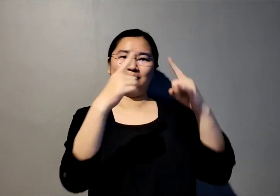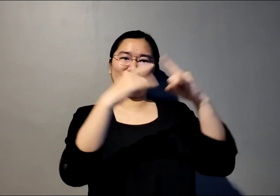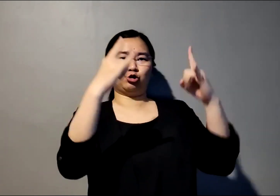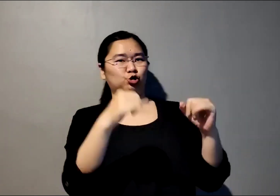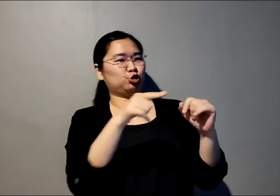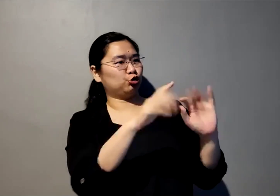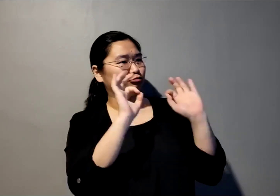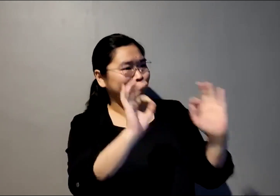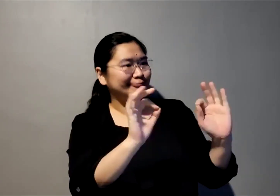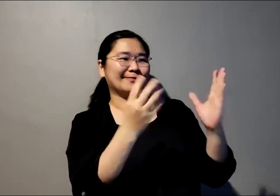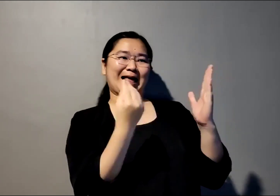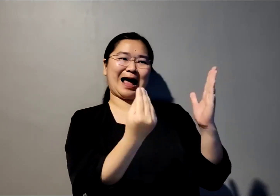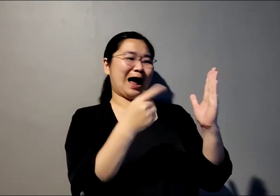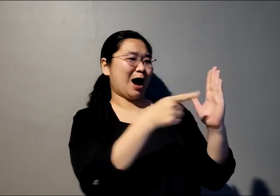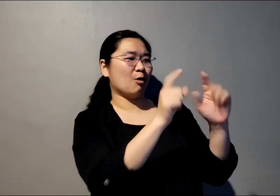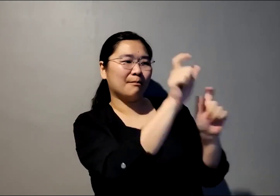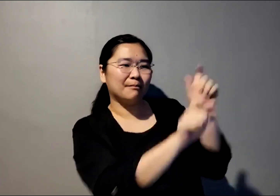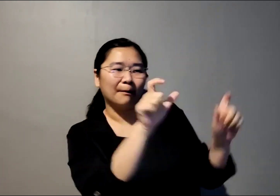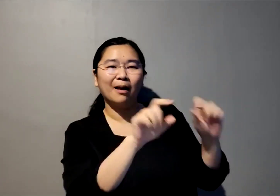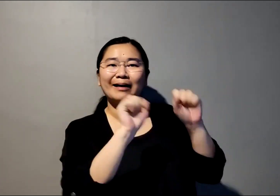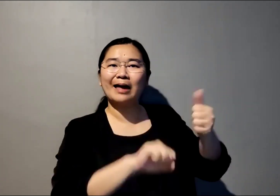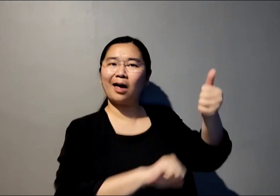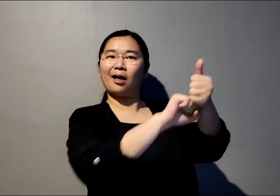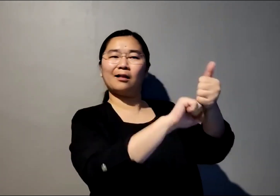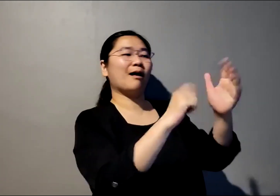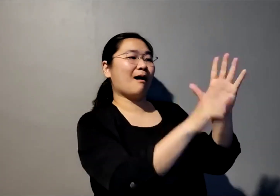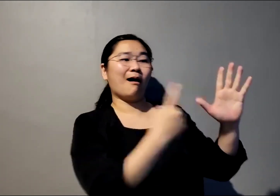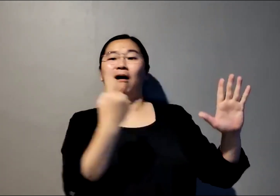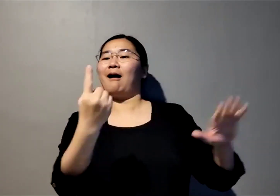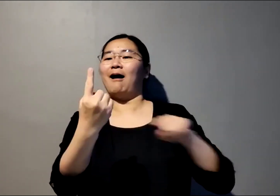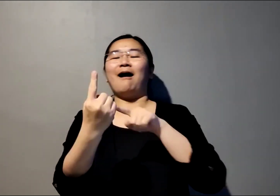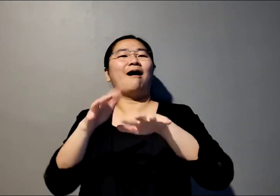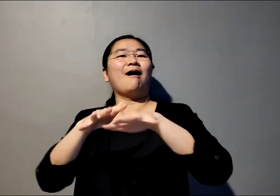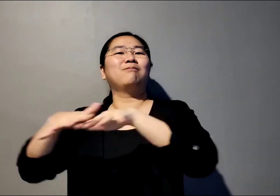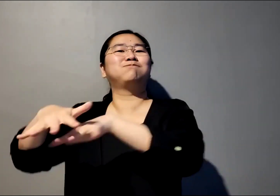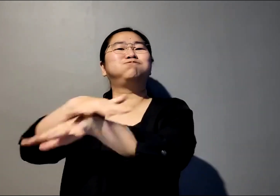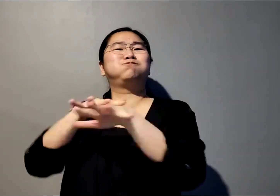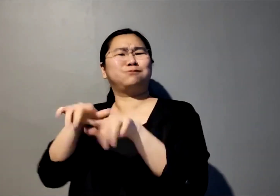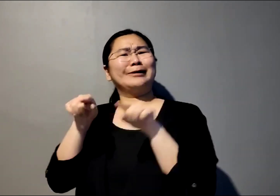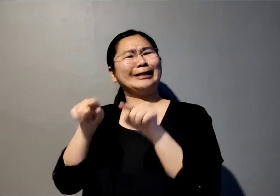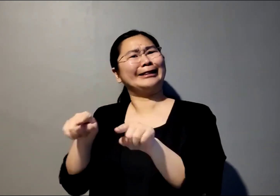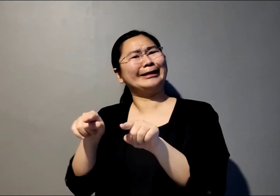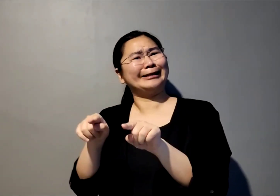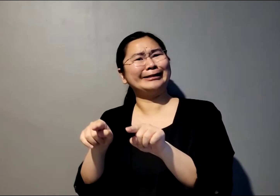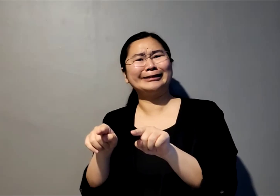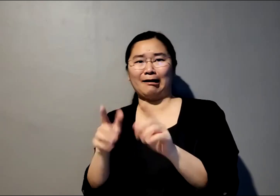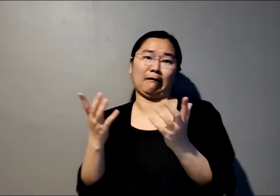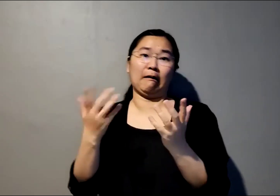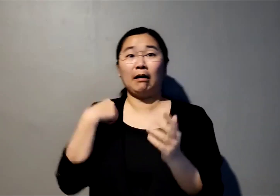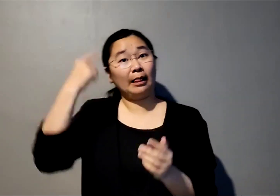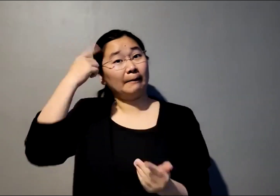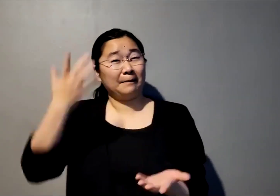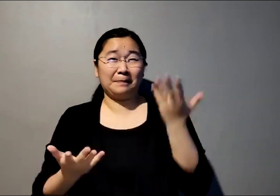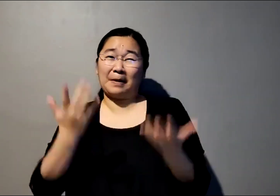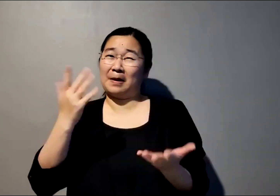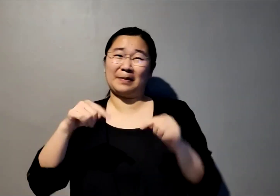to monitor and to track this claim to make sure that this is really correct and the